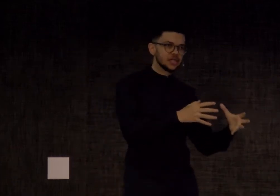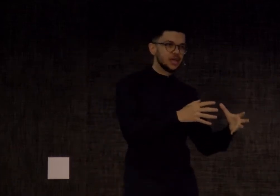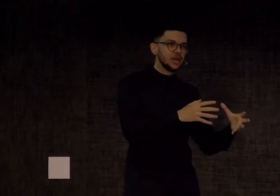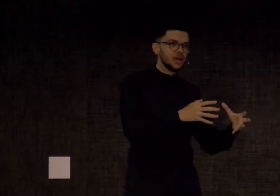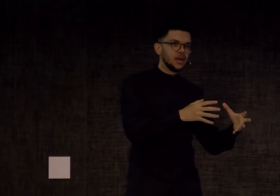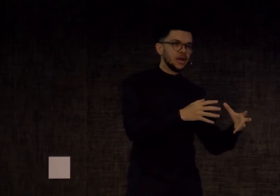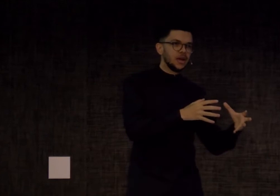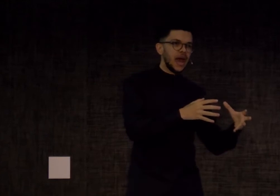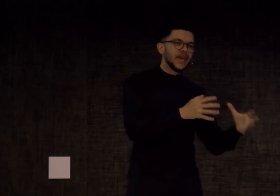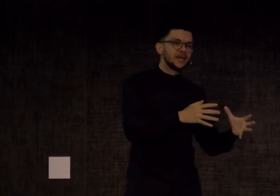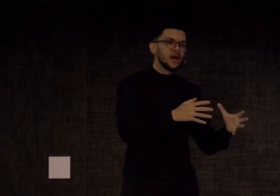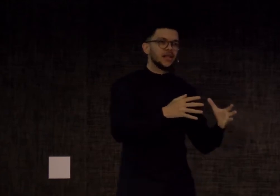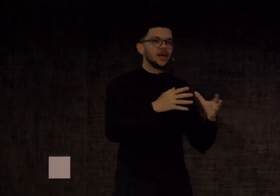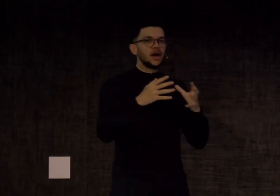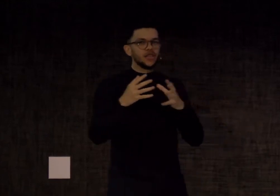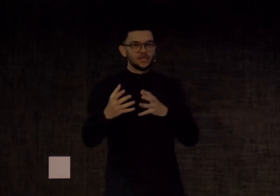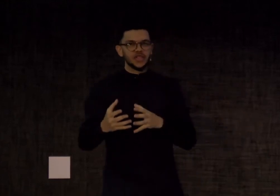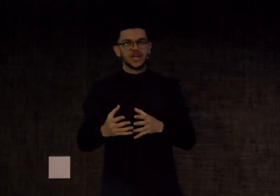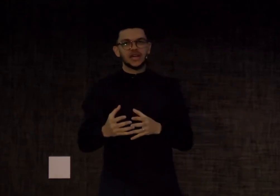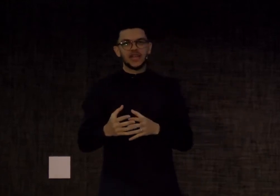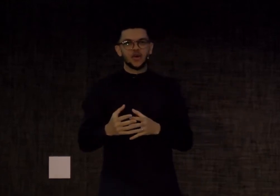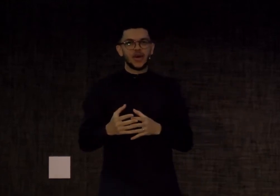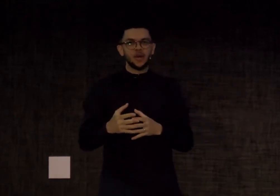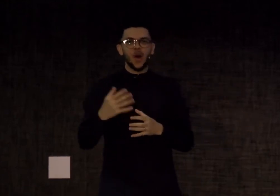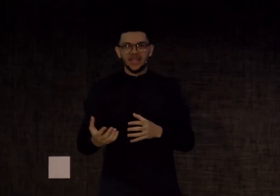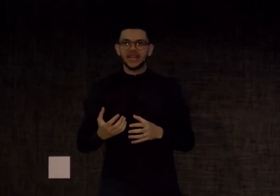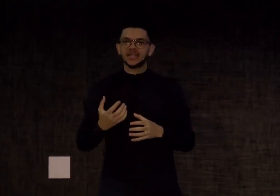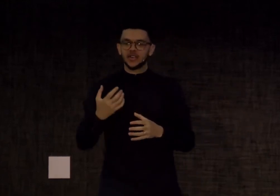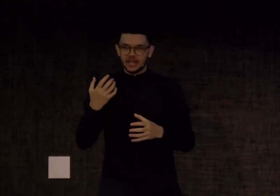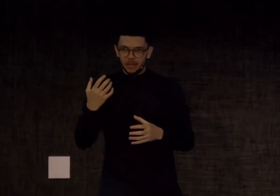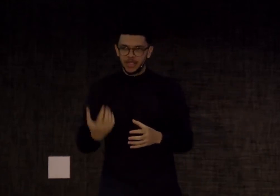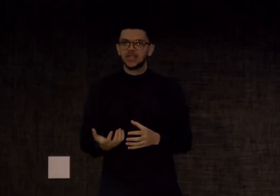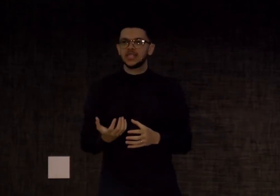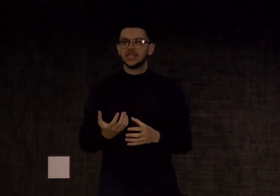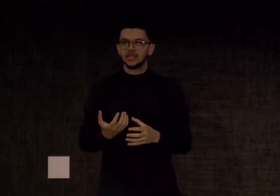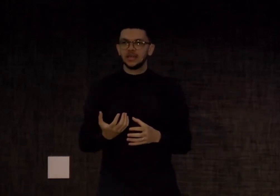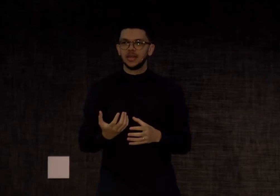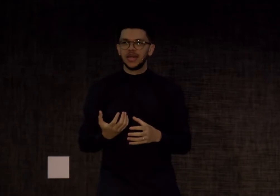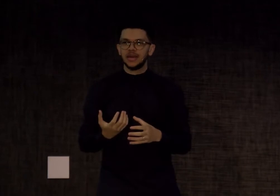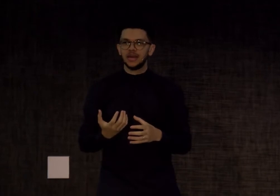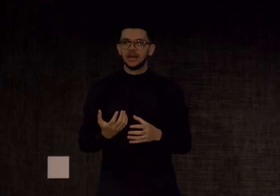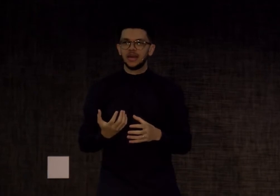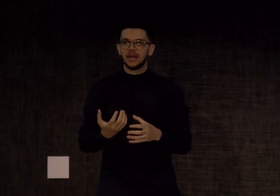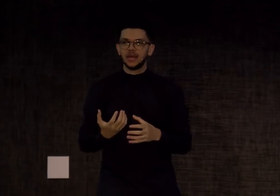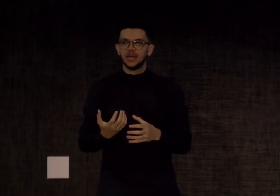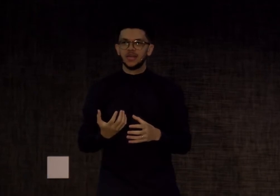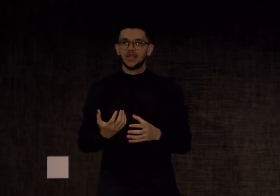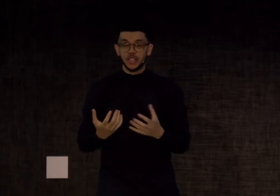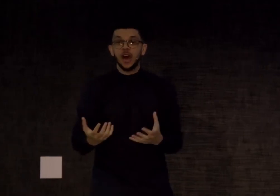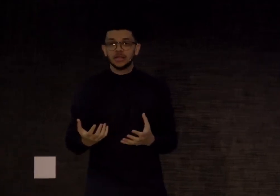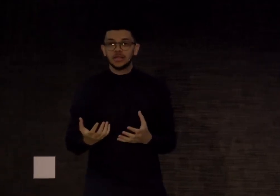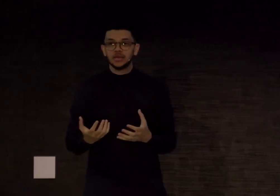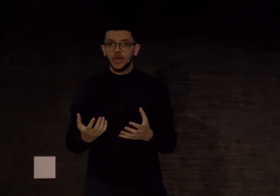dangerous, and then on the reverse side of that coin, why I think there's great opportunity in